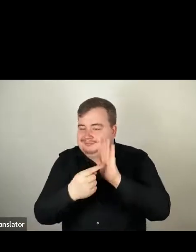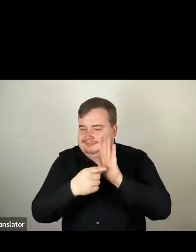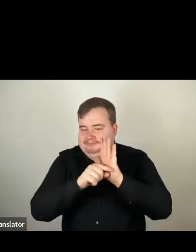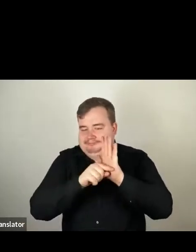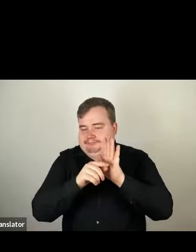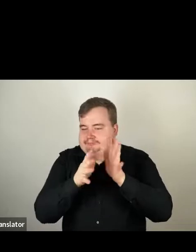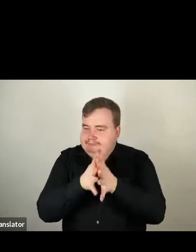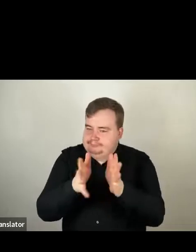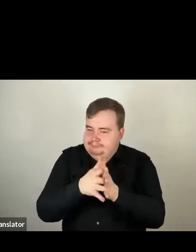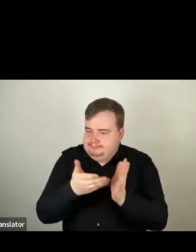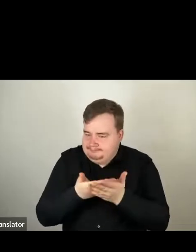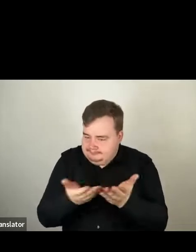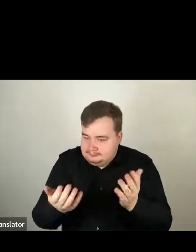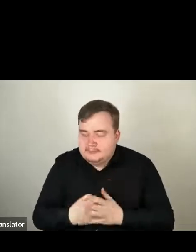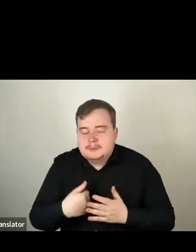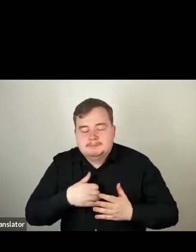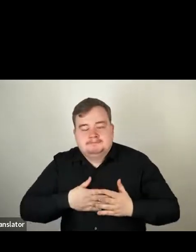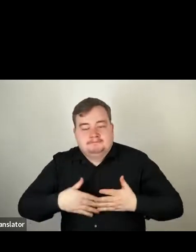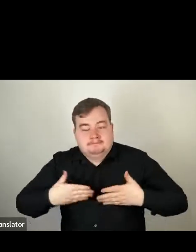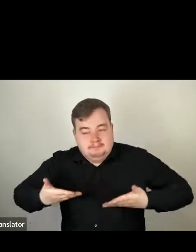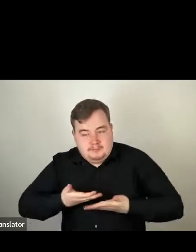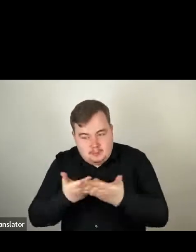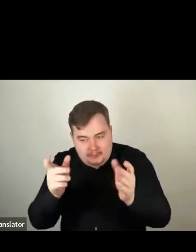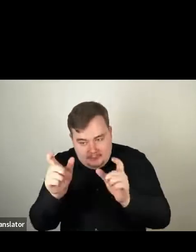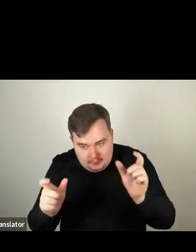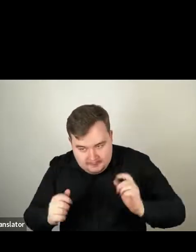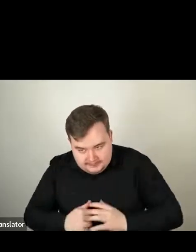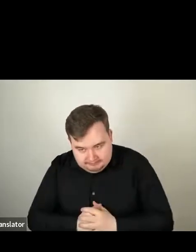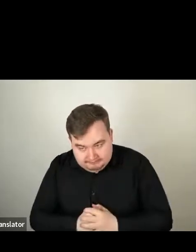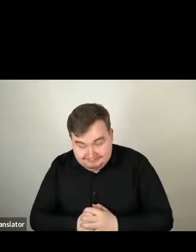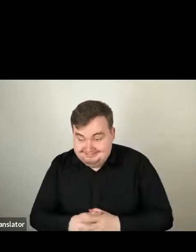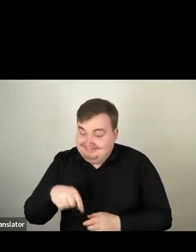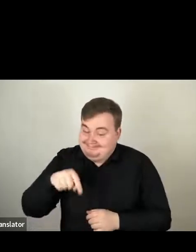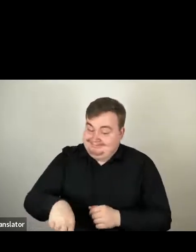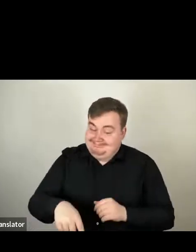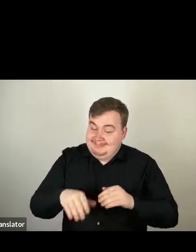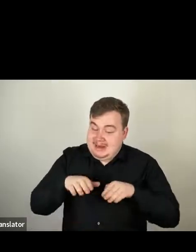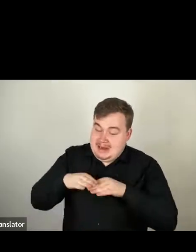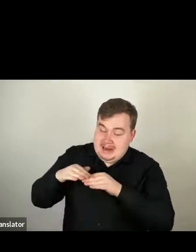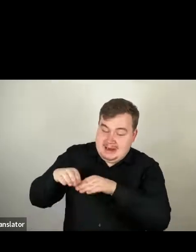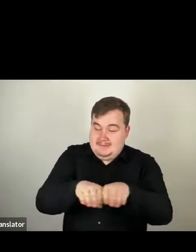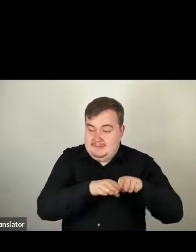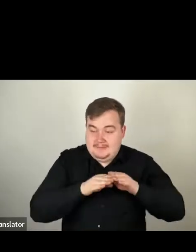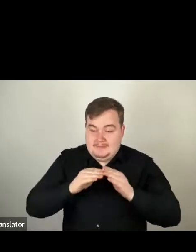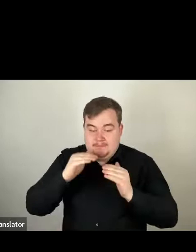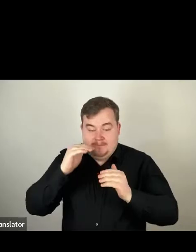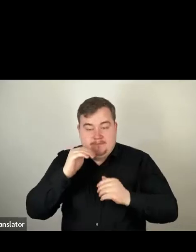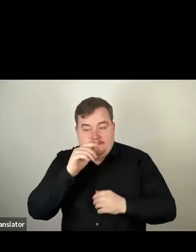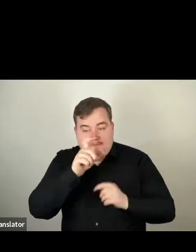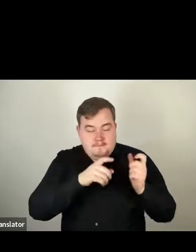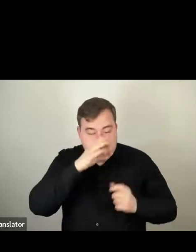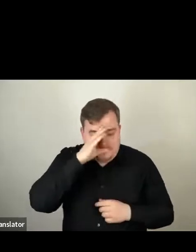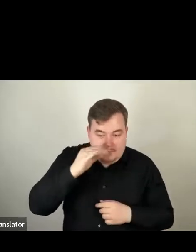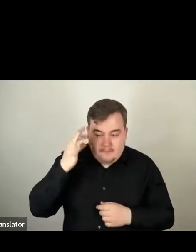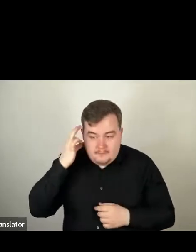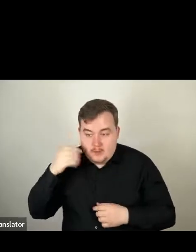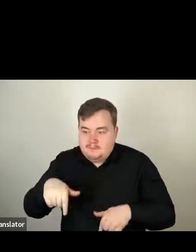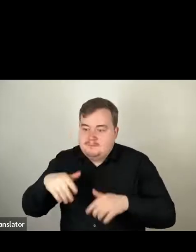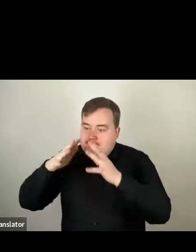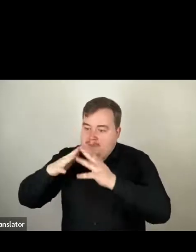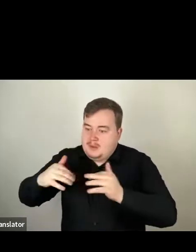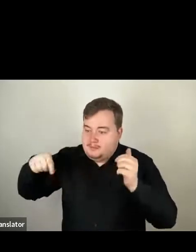of Realizing Gender Equality in Parliament, which we are launching today, is